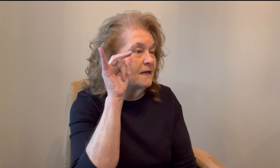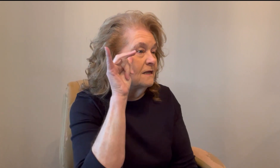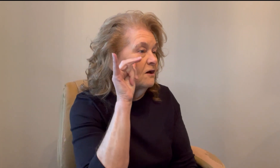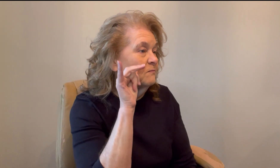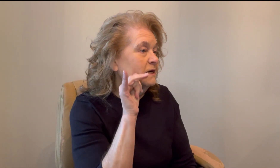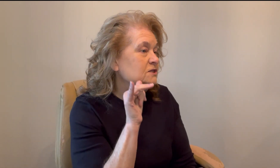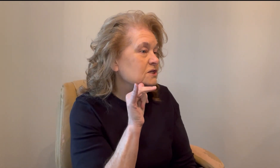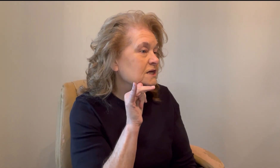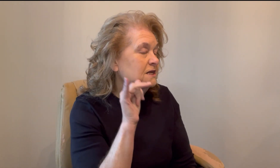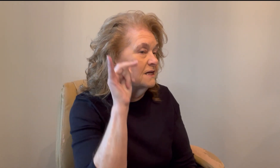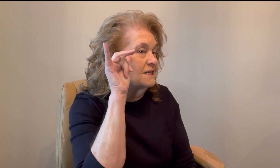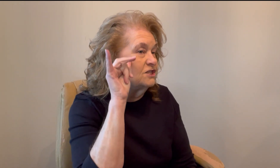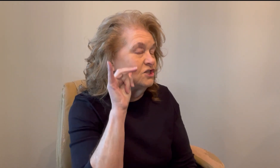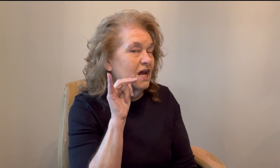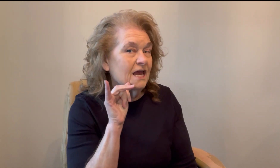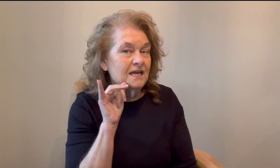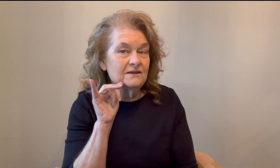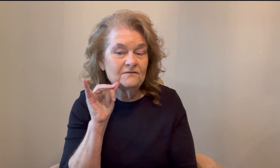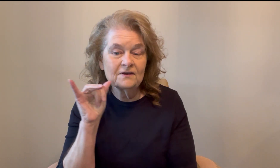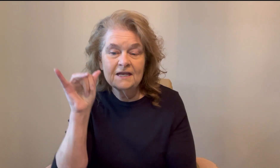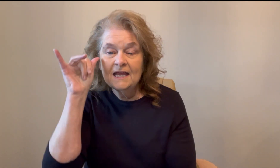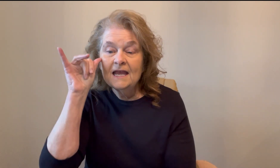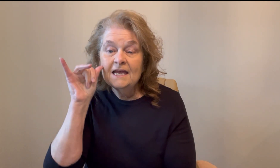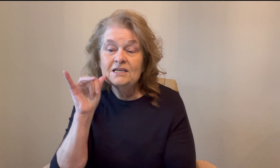along my cheek. Shave